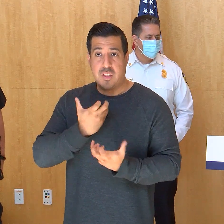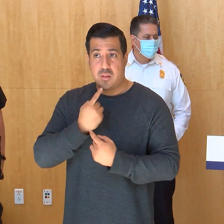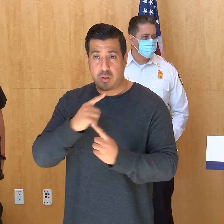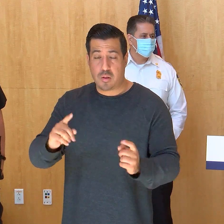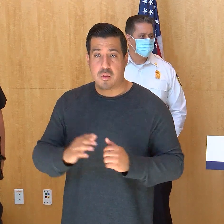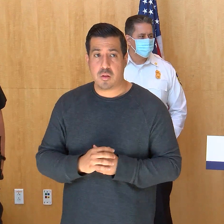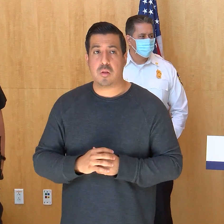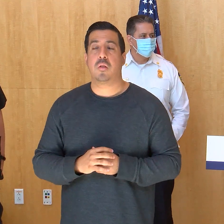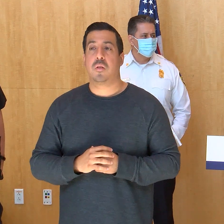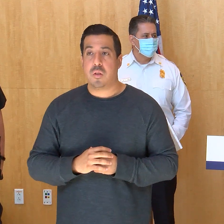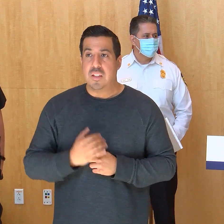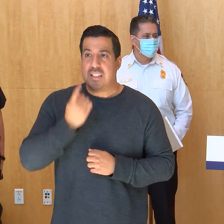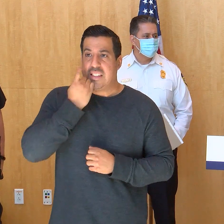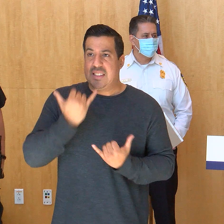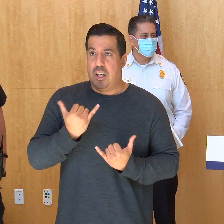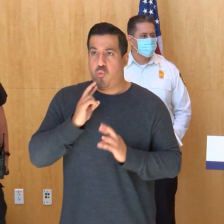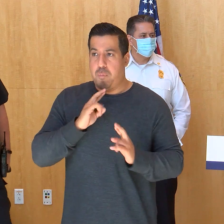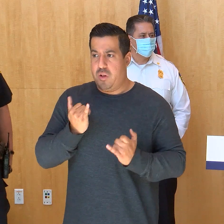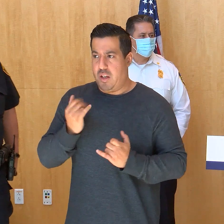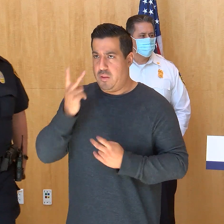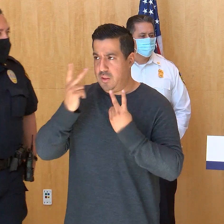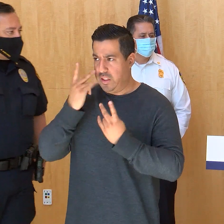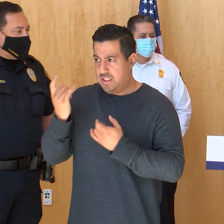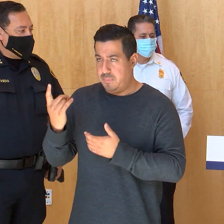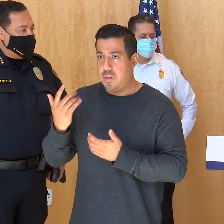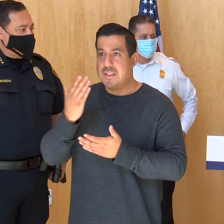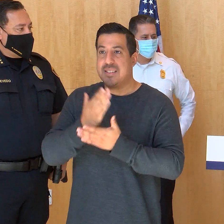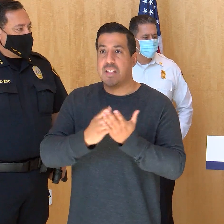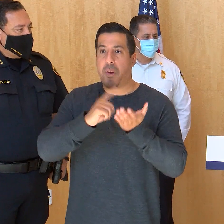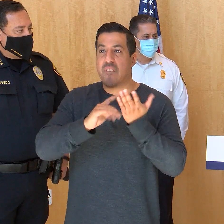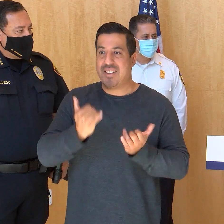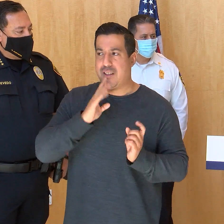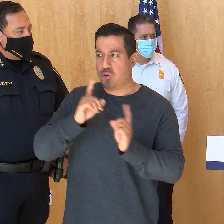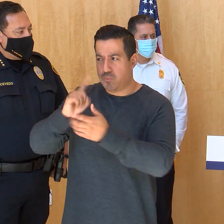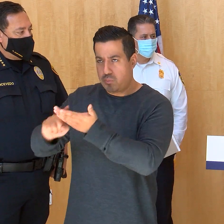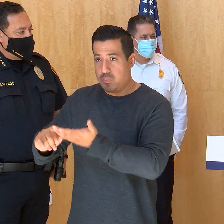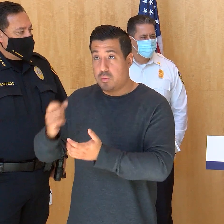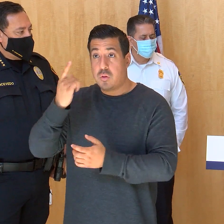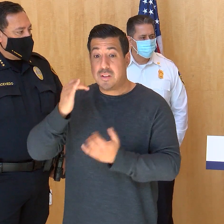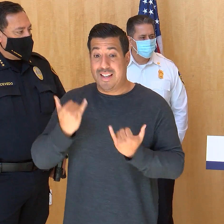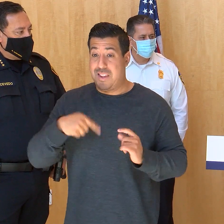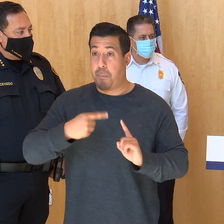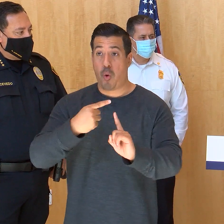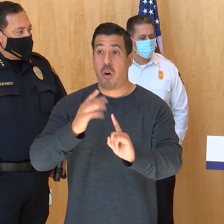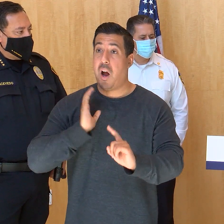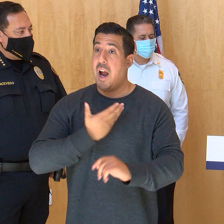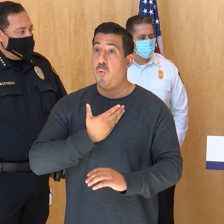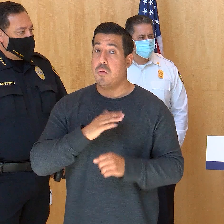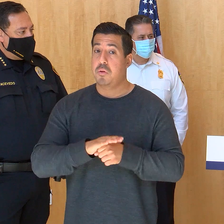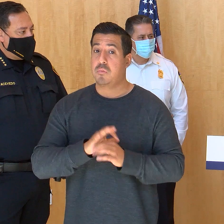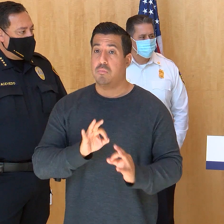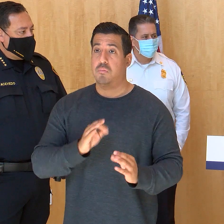notice? So we're just now getting those reports ourselves. We're sending out investigators to look at them. At this point, our pressures are good. We're